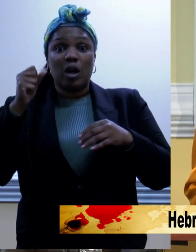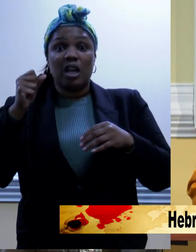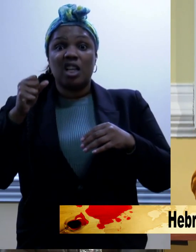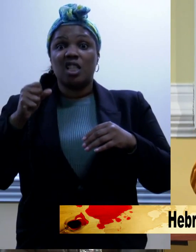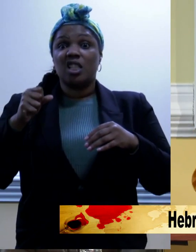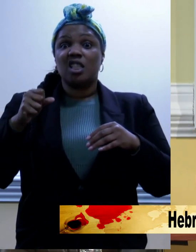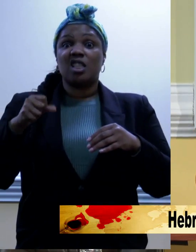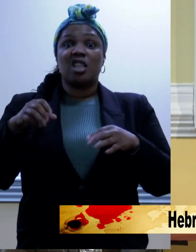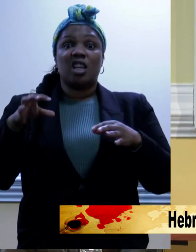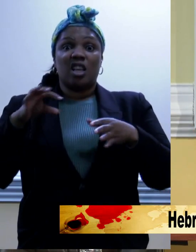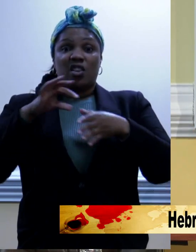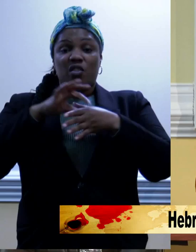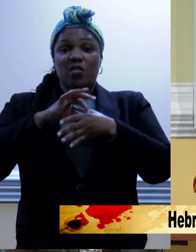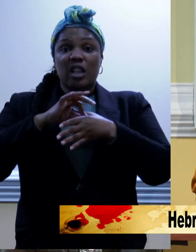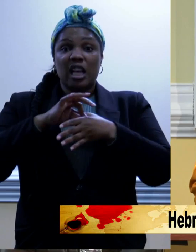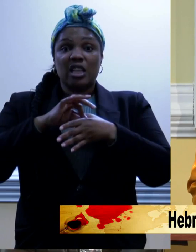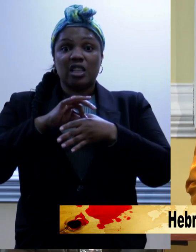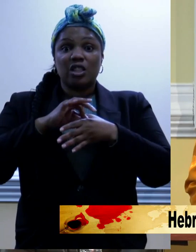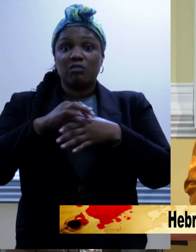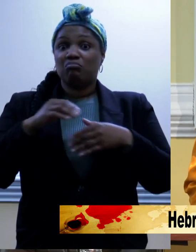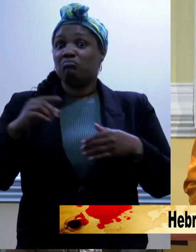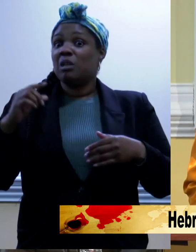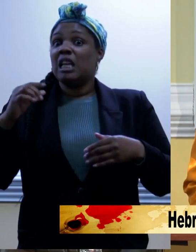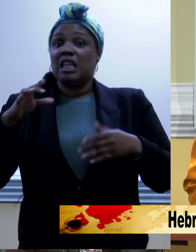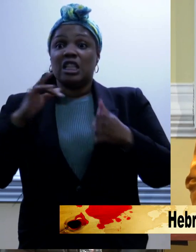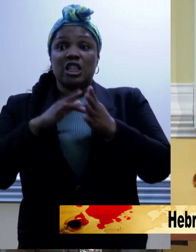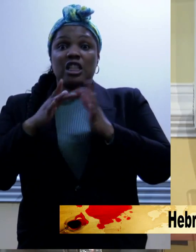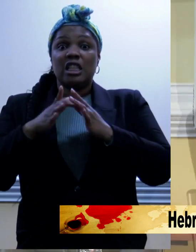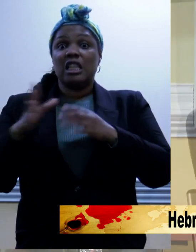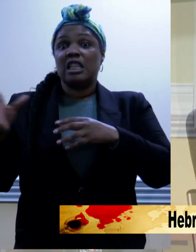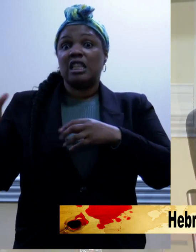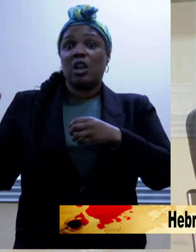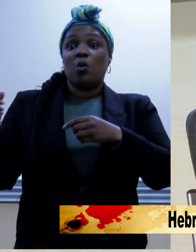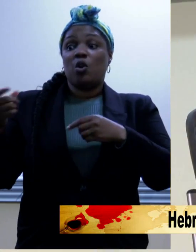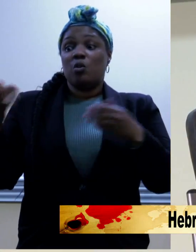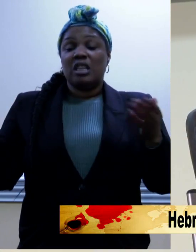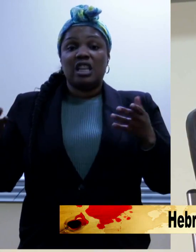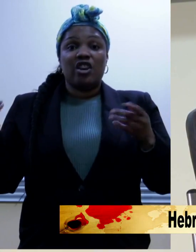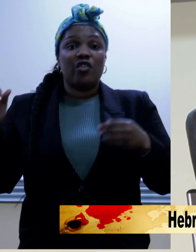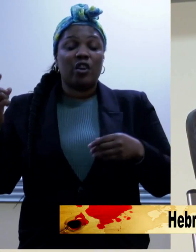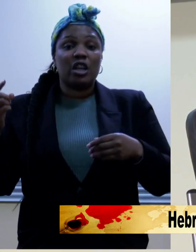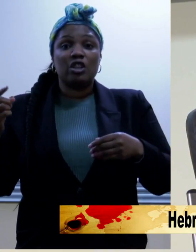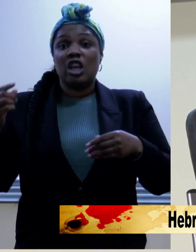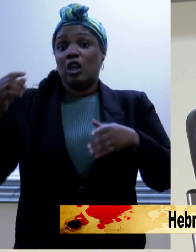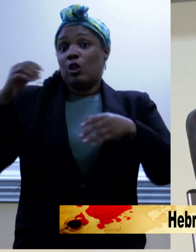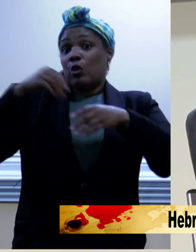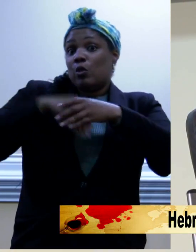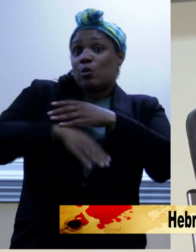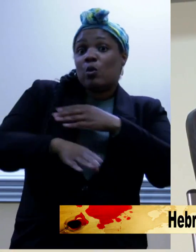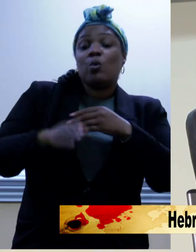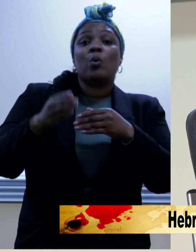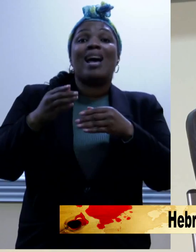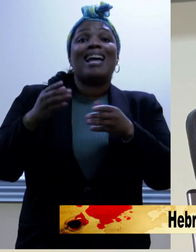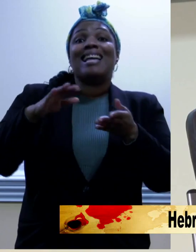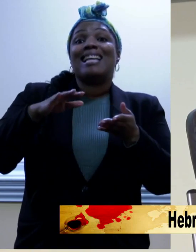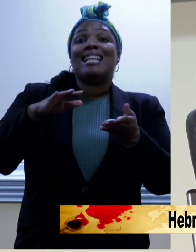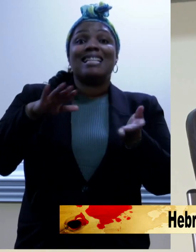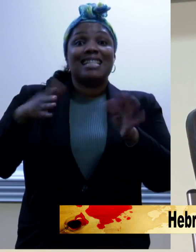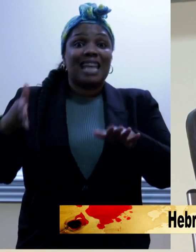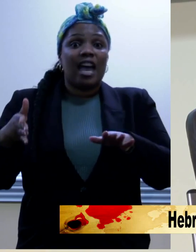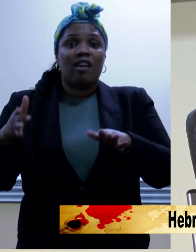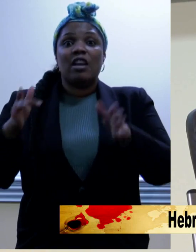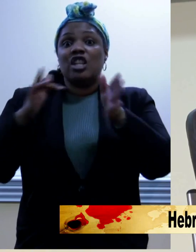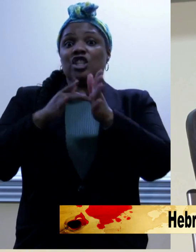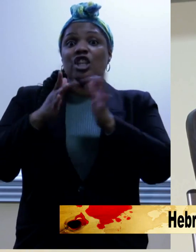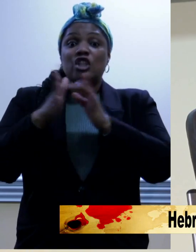same. That means you got to be around first, don't it? Go ahead and read. That through death, he might destroy him that had the power of